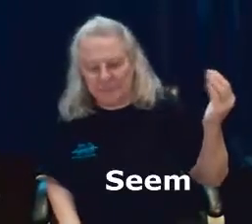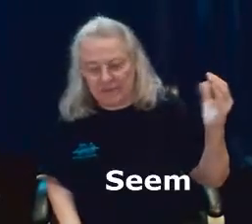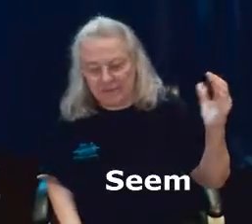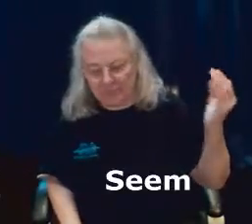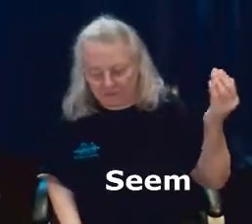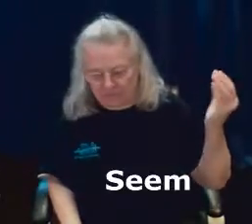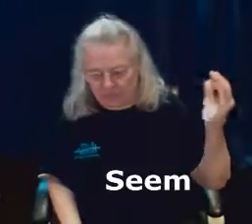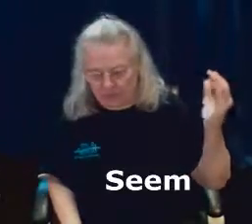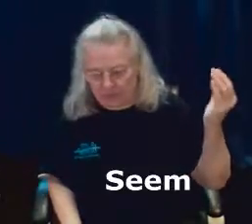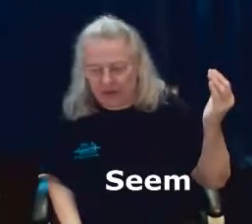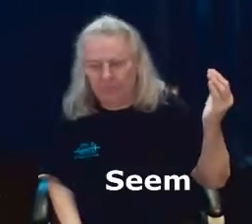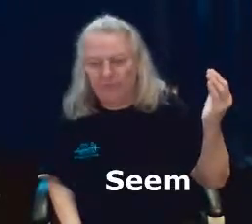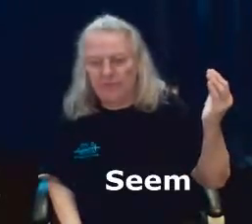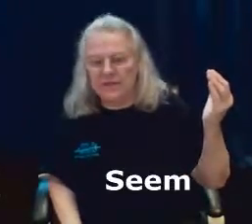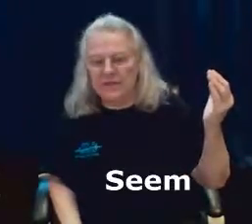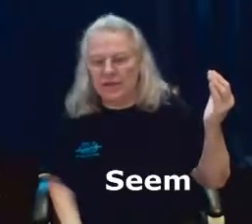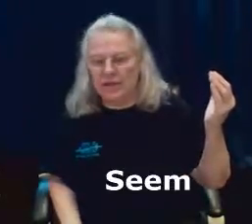seams, so back and forth this way.